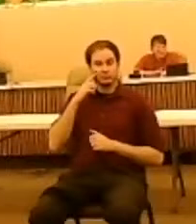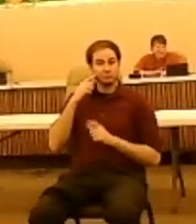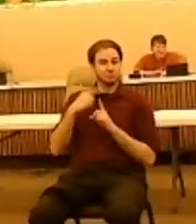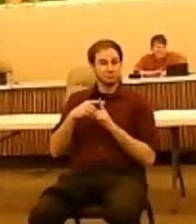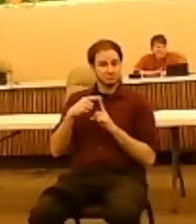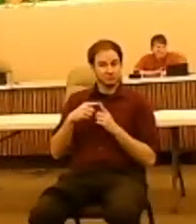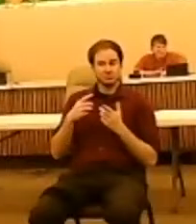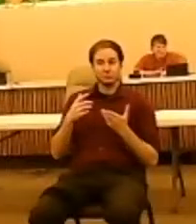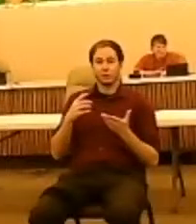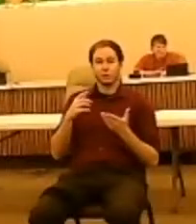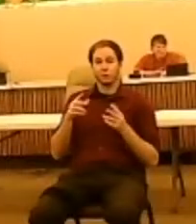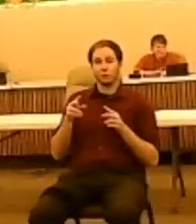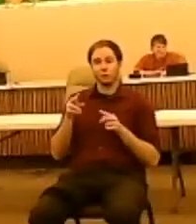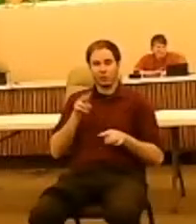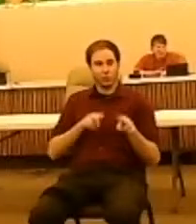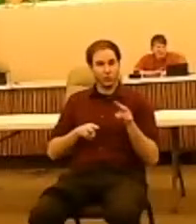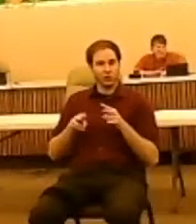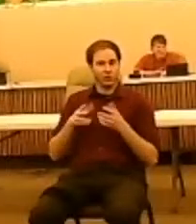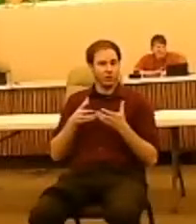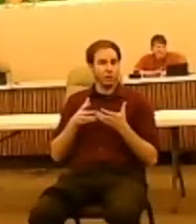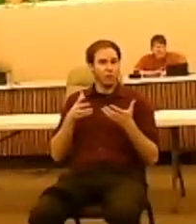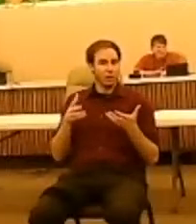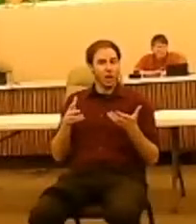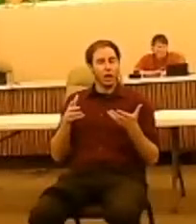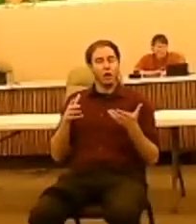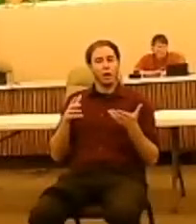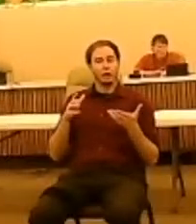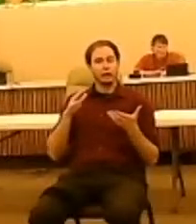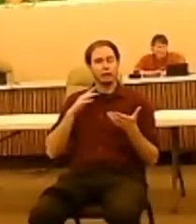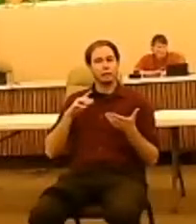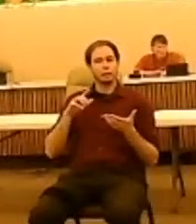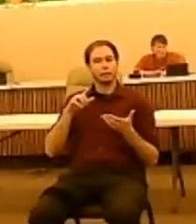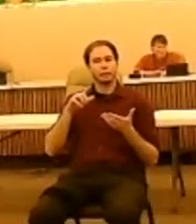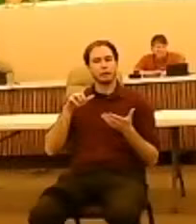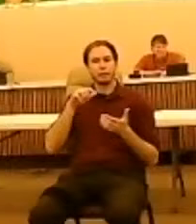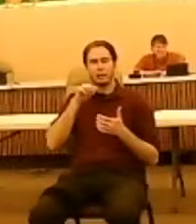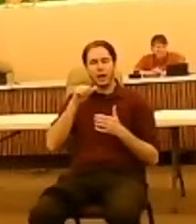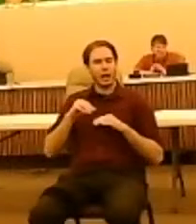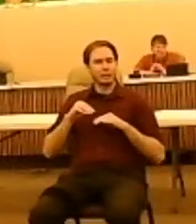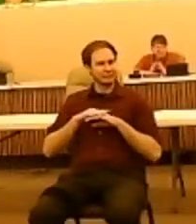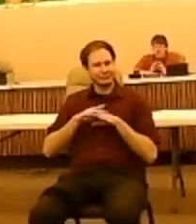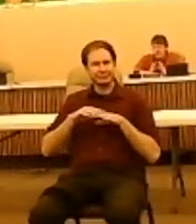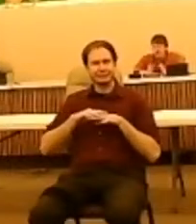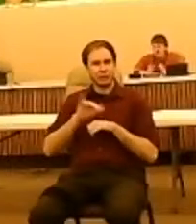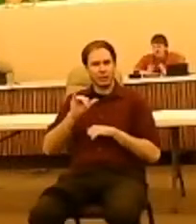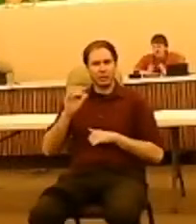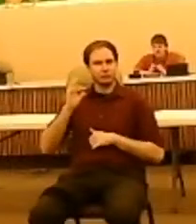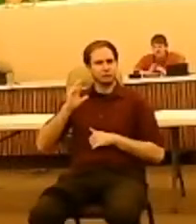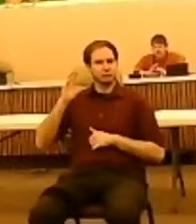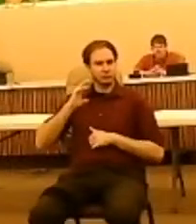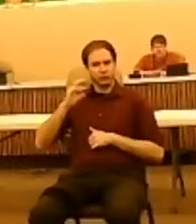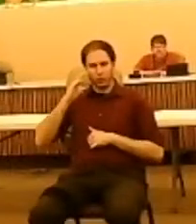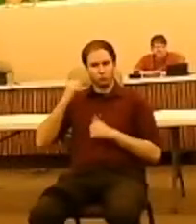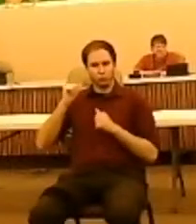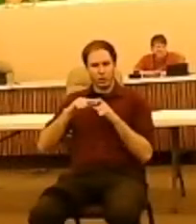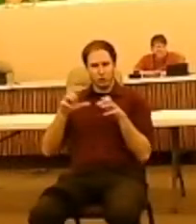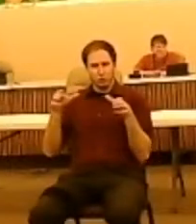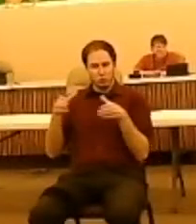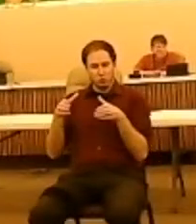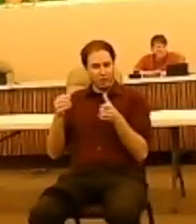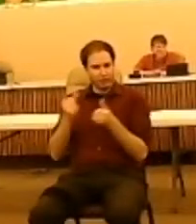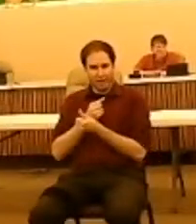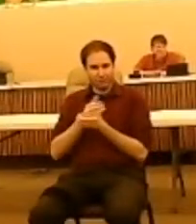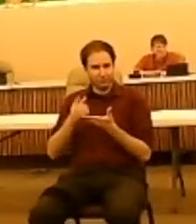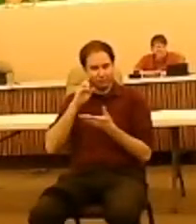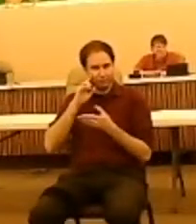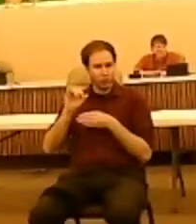at these, they are a lot lower density than your traditional pack everything in their industrial development.